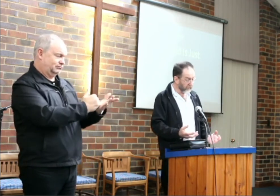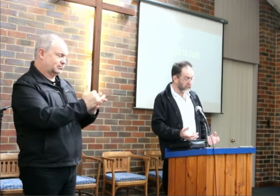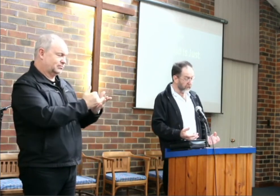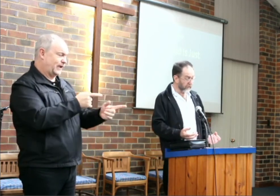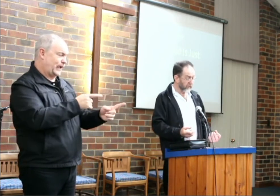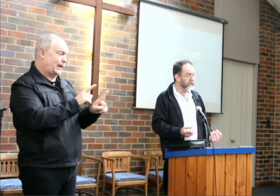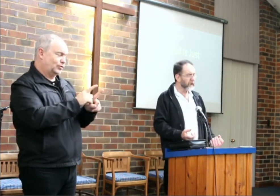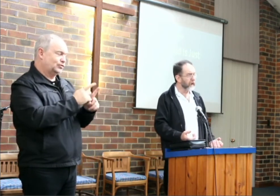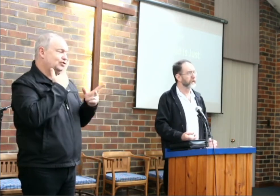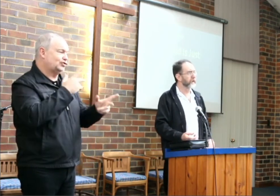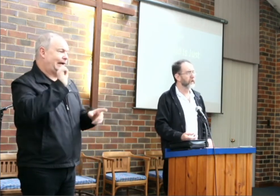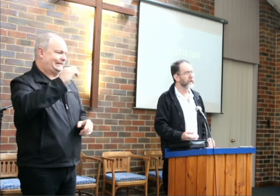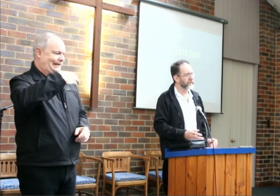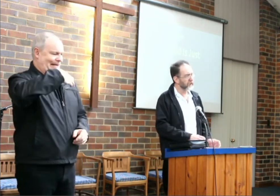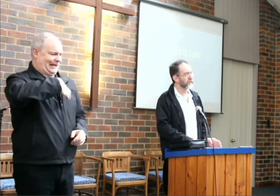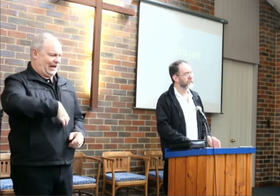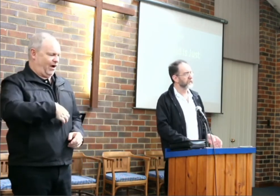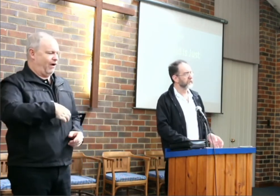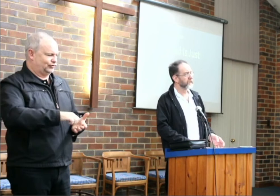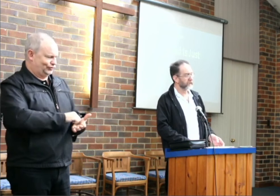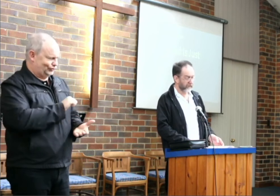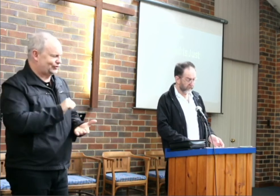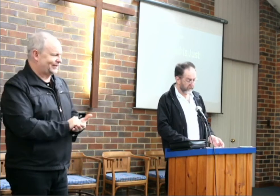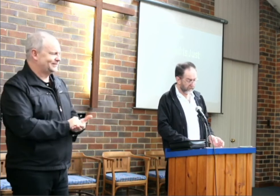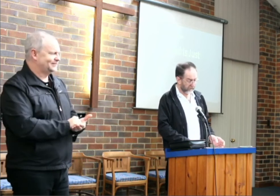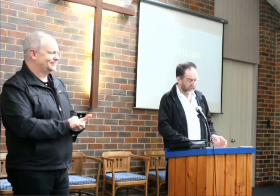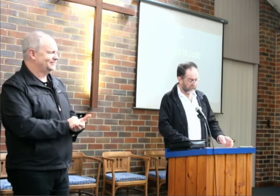also show his character of justice.